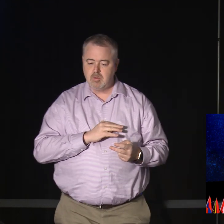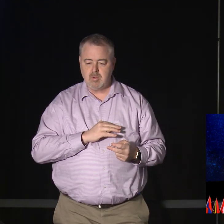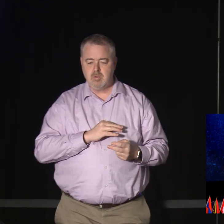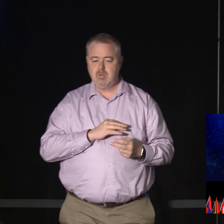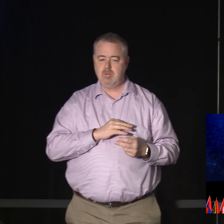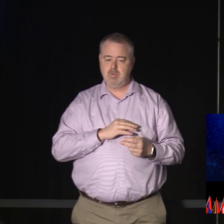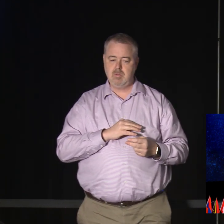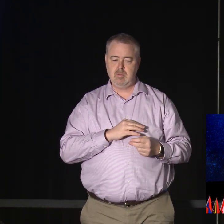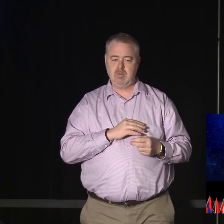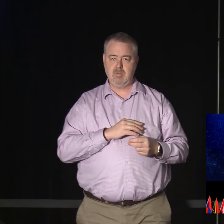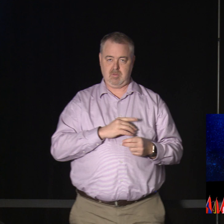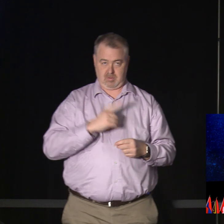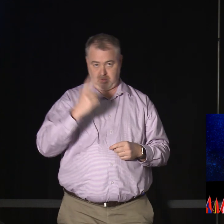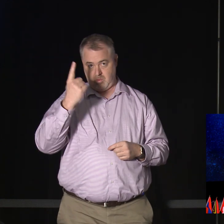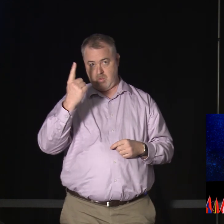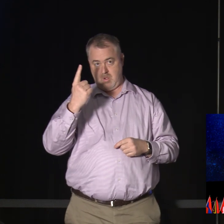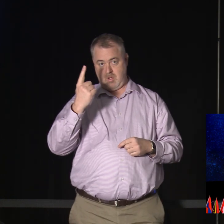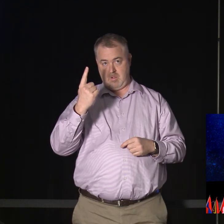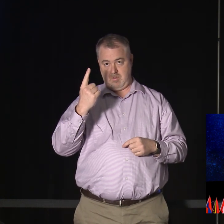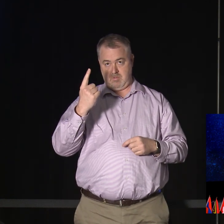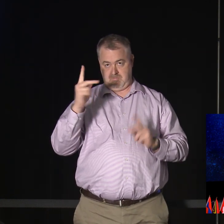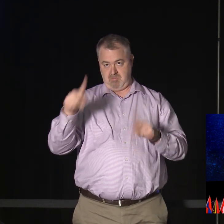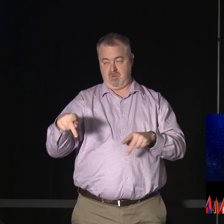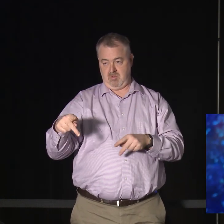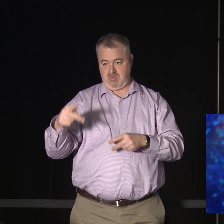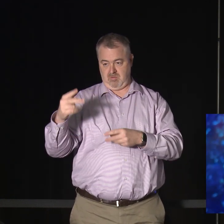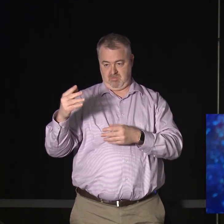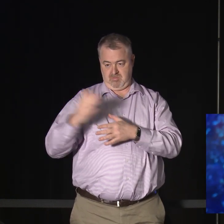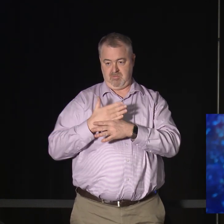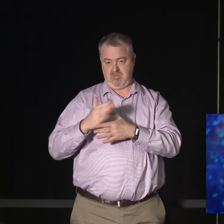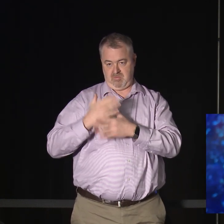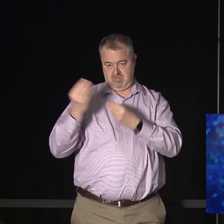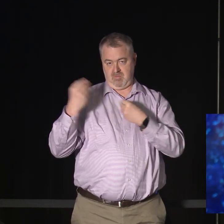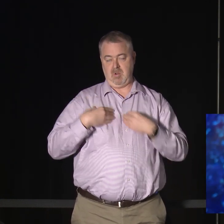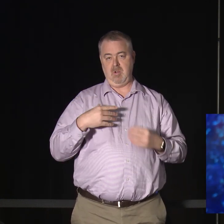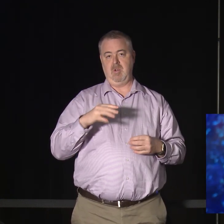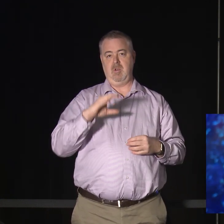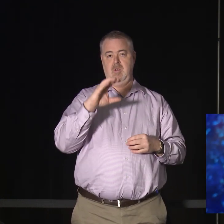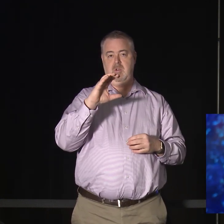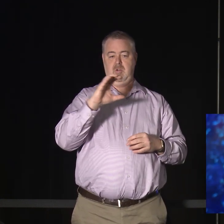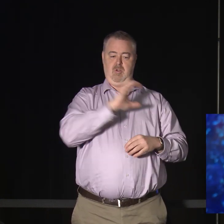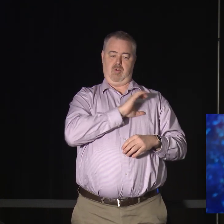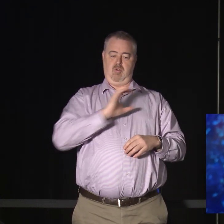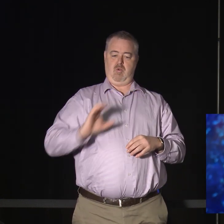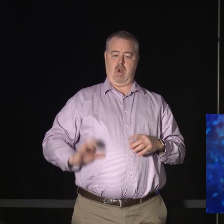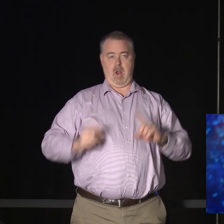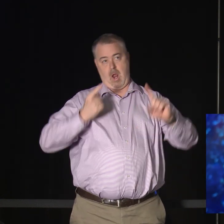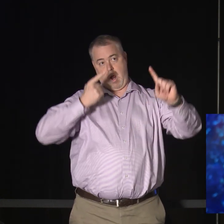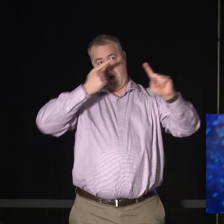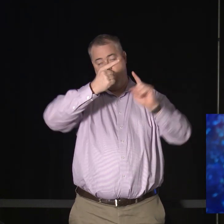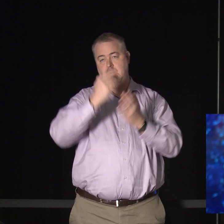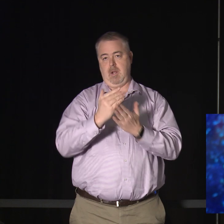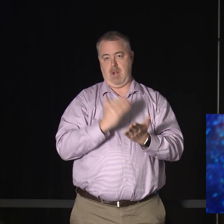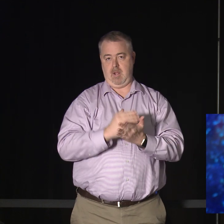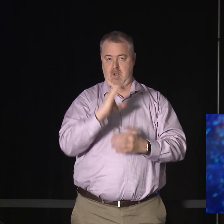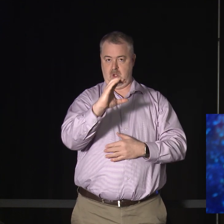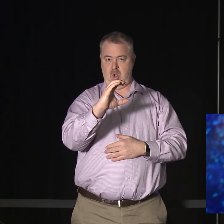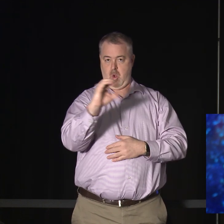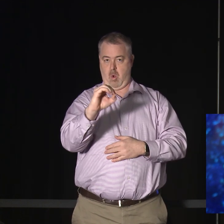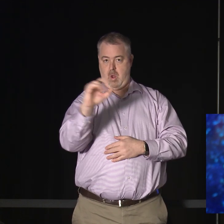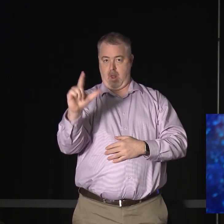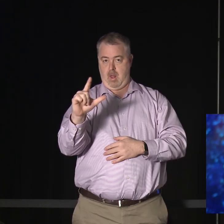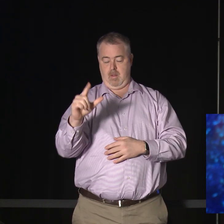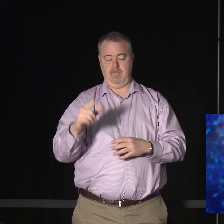one of the brethren shared with me. Christ Object Lesson. Page 384, the